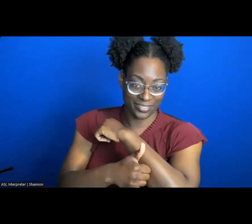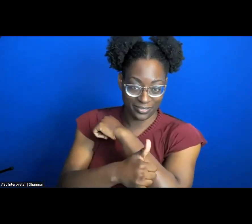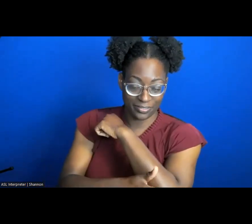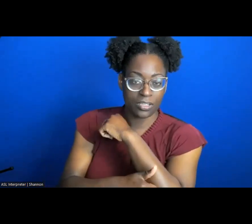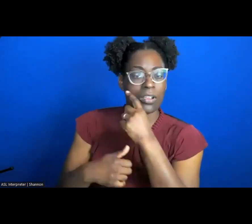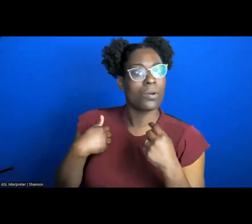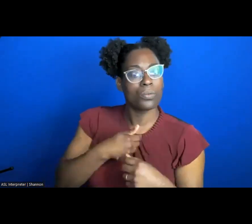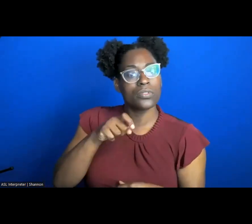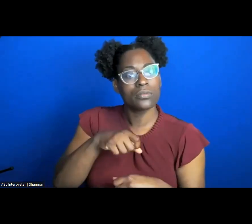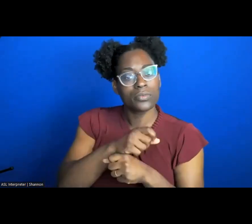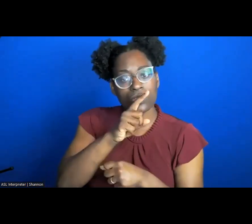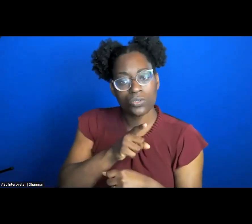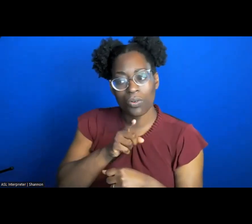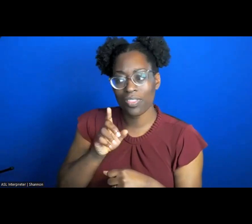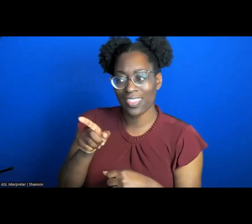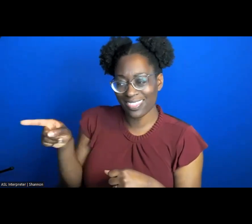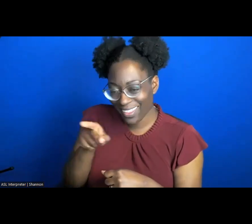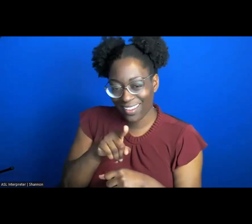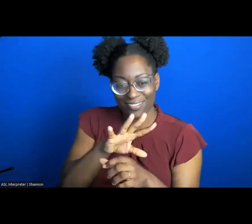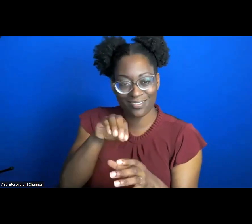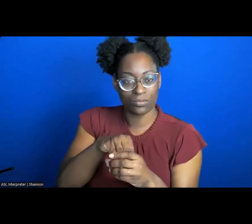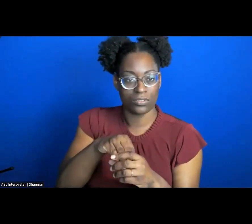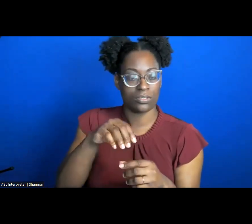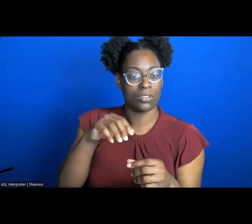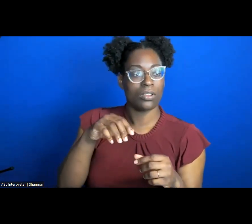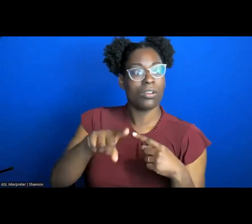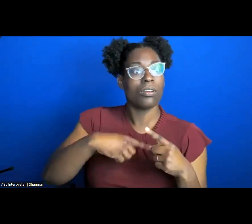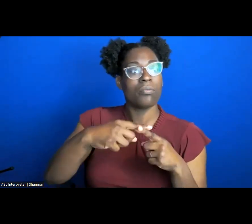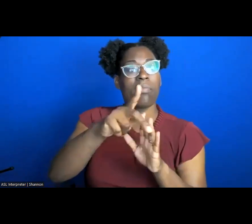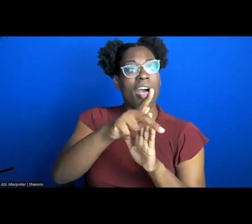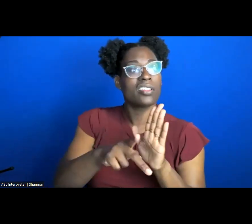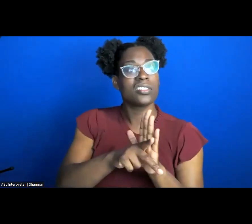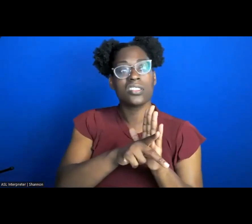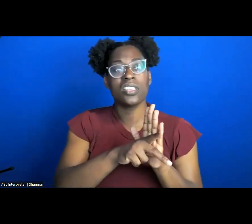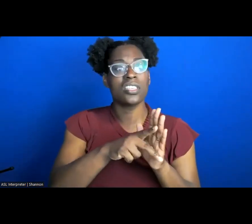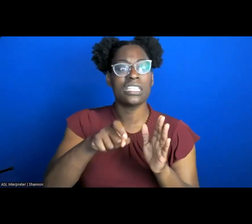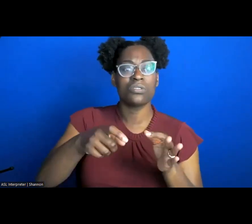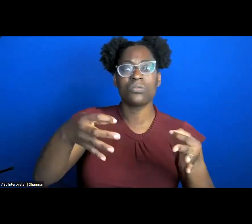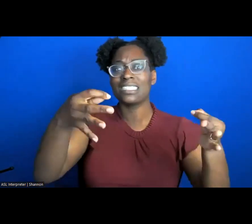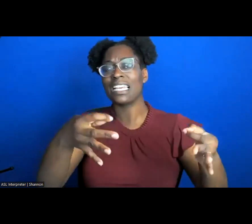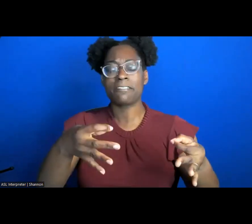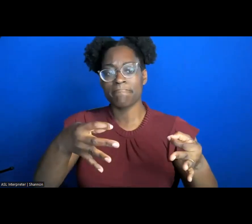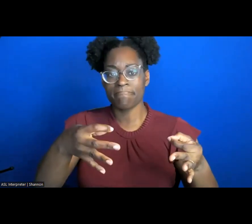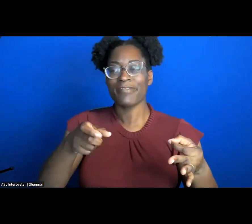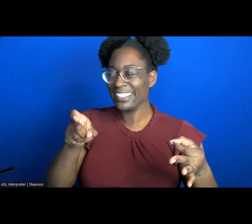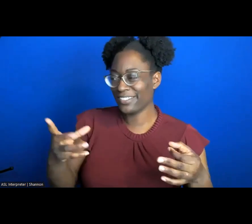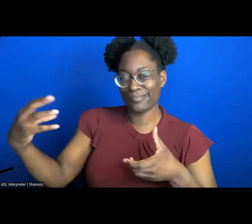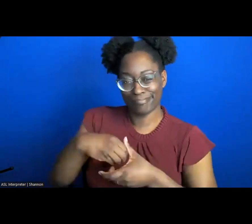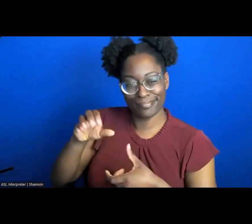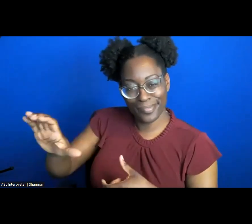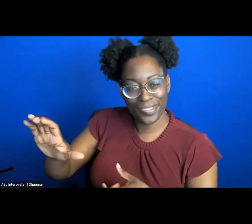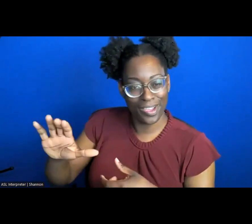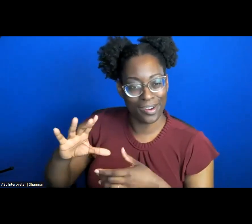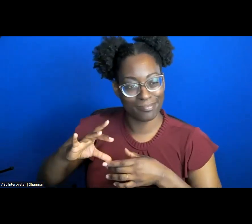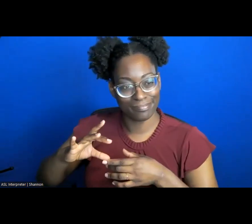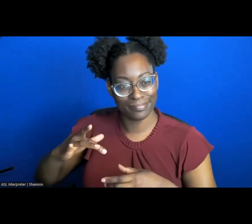services and policy decisions that impact them, and make sure that they're tailored so they are